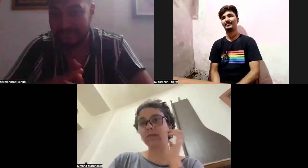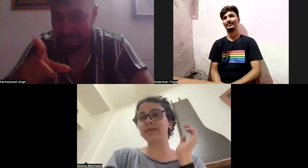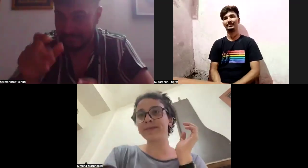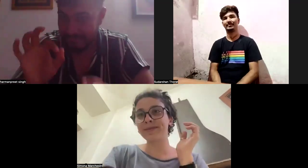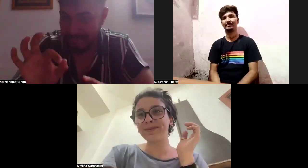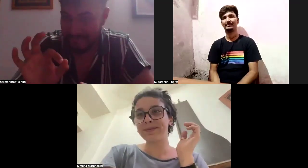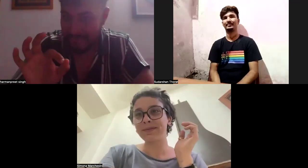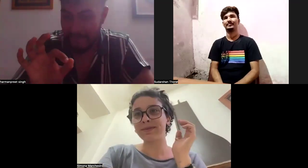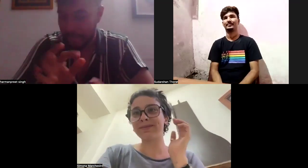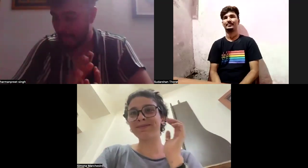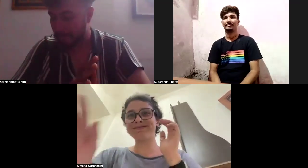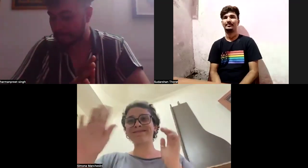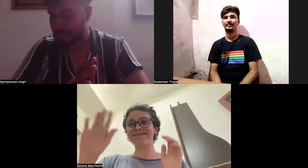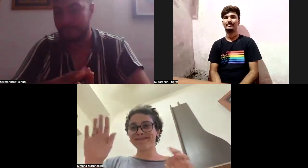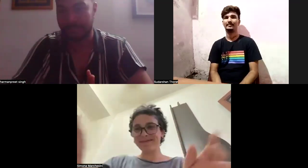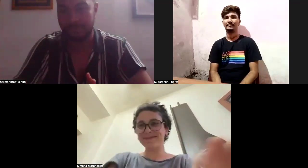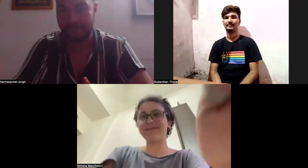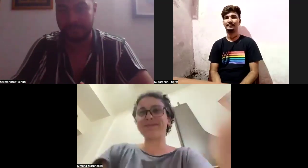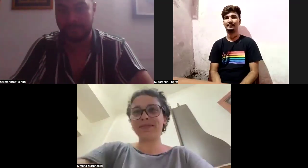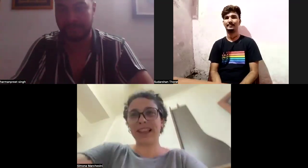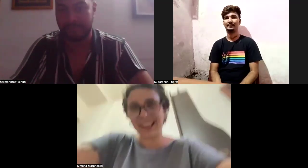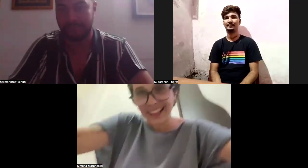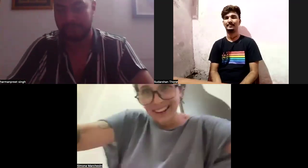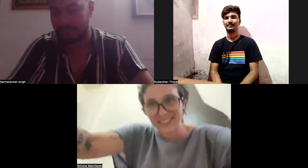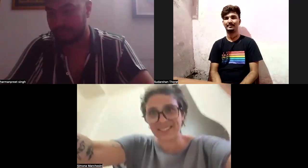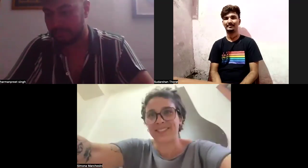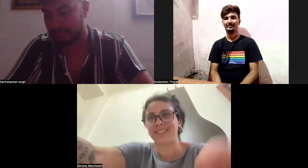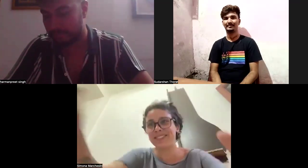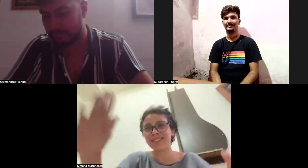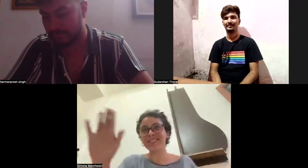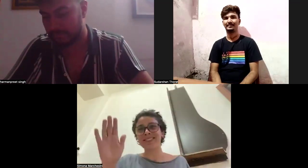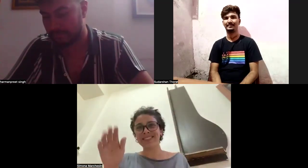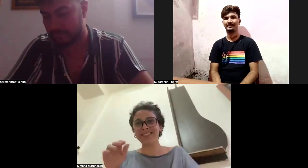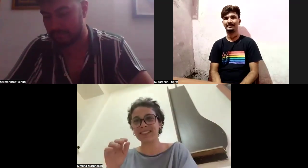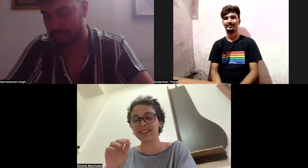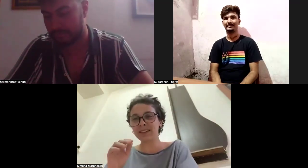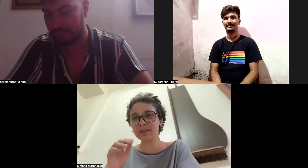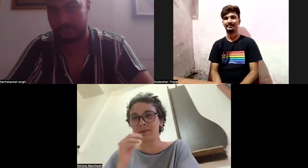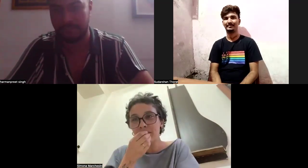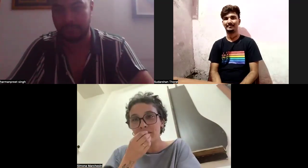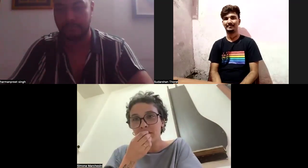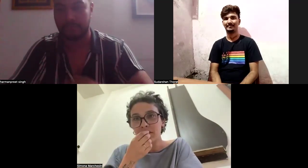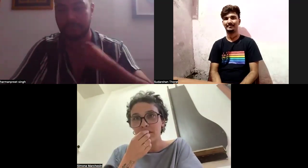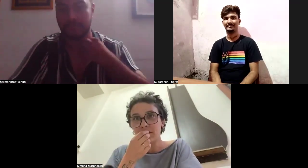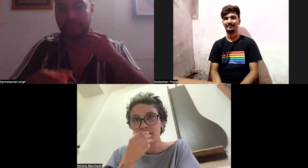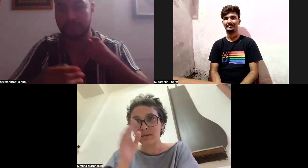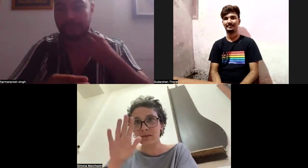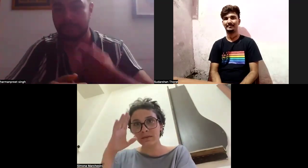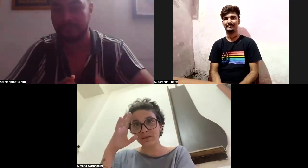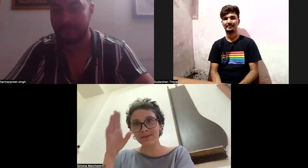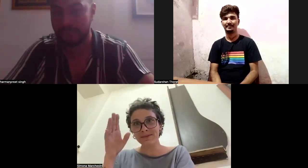on a platform. So perhaps it'll be easier talking to their own leaders.